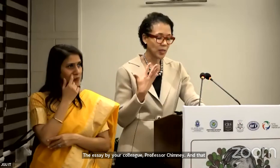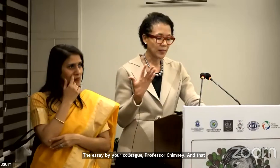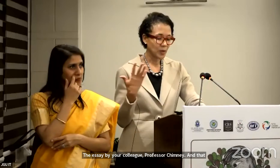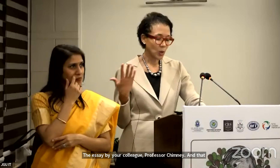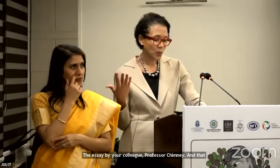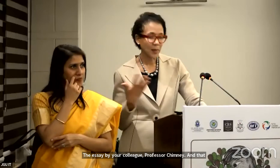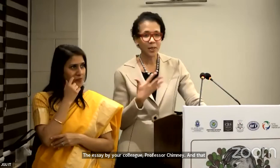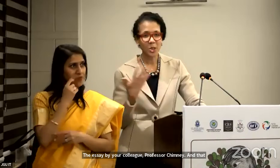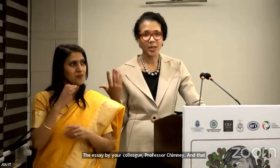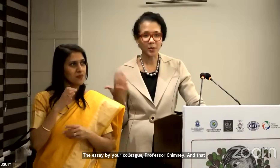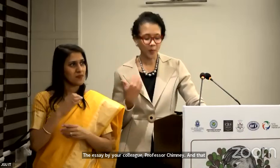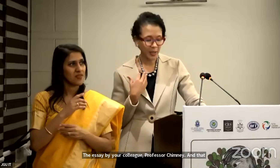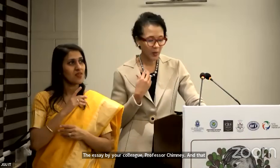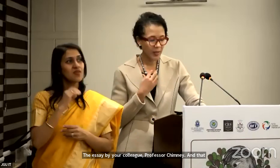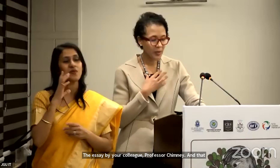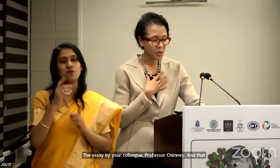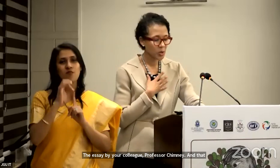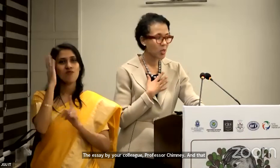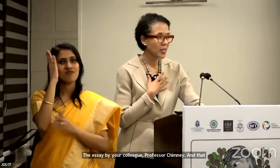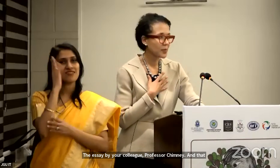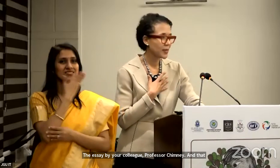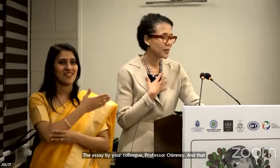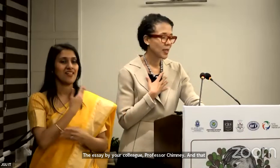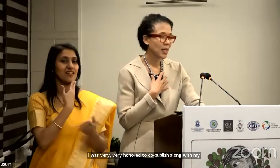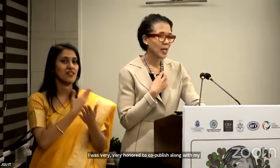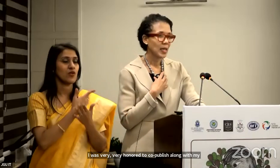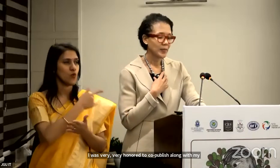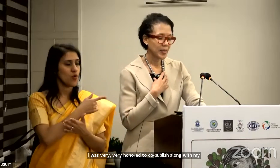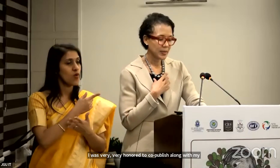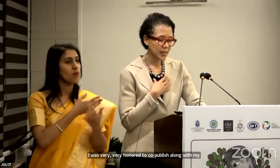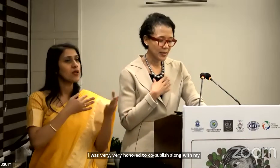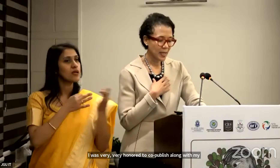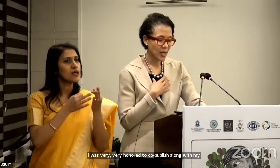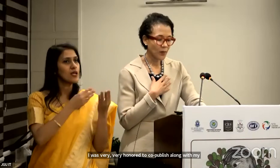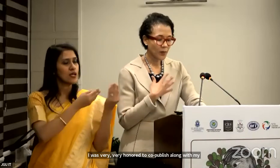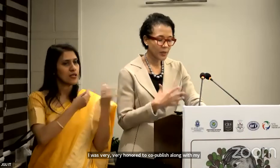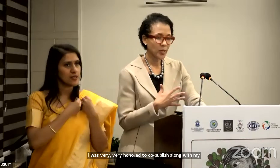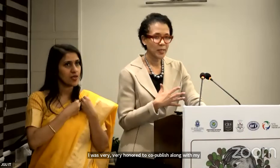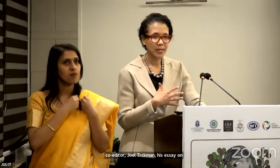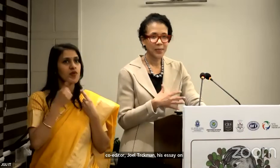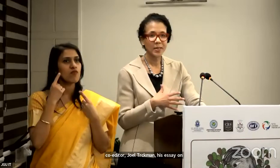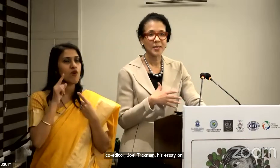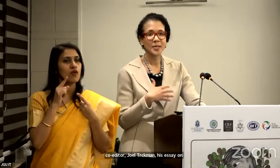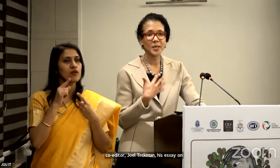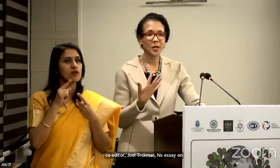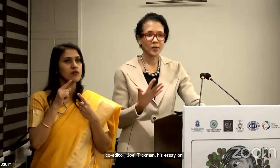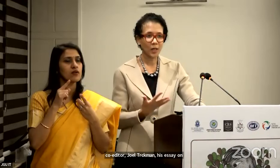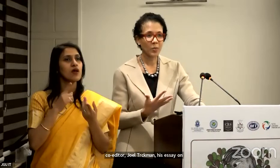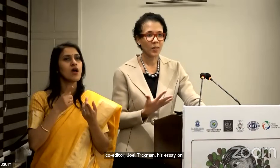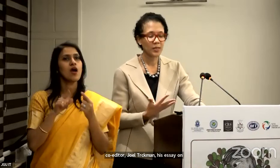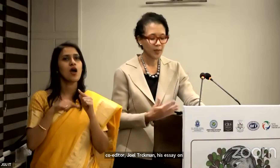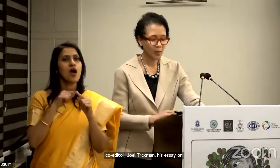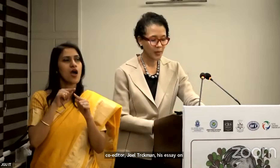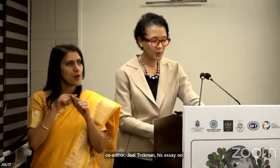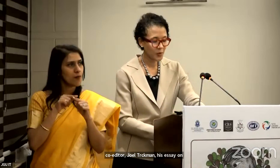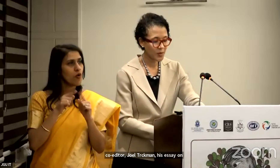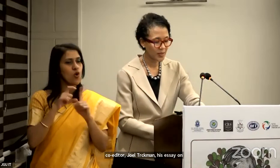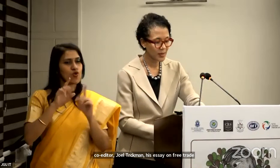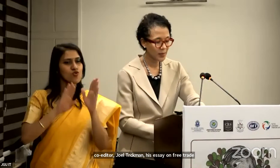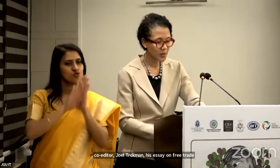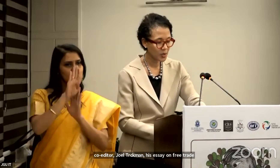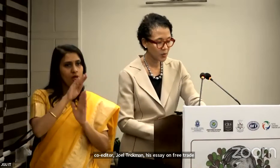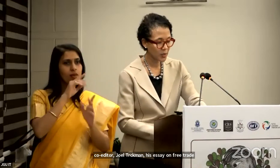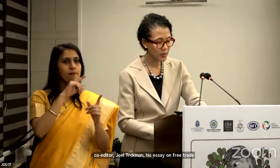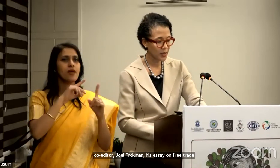to co-publish along with my co-editor, Joel Trockman, his essay on free trade skepticism and our volume on developing countries